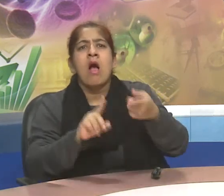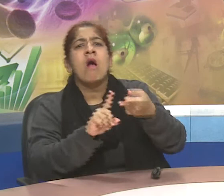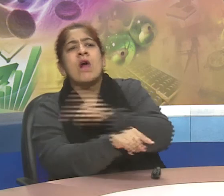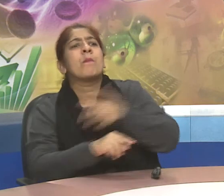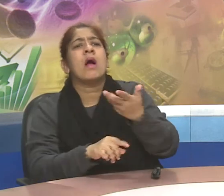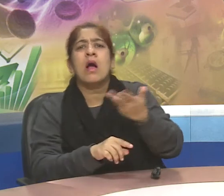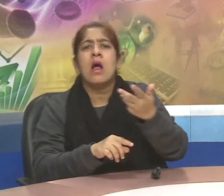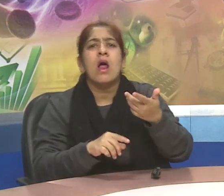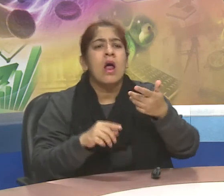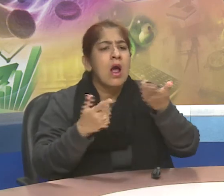what are the